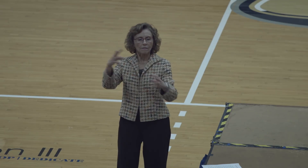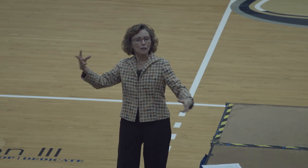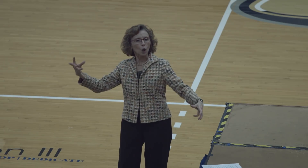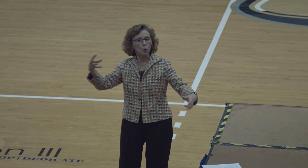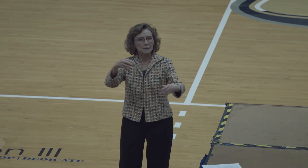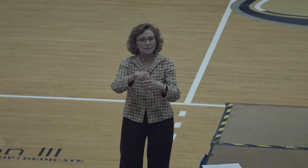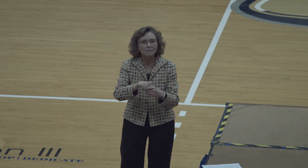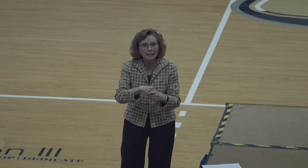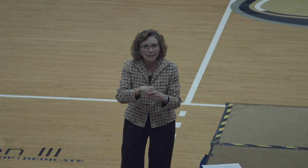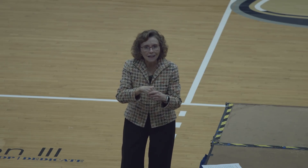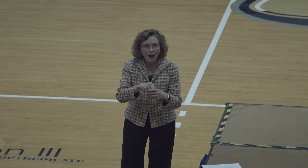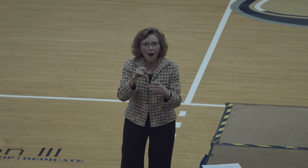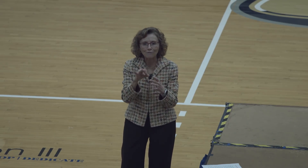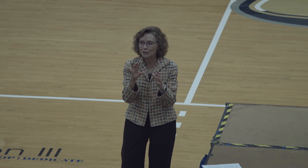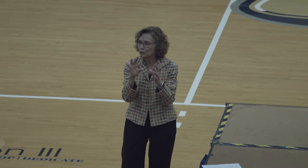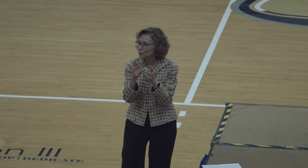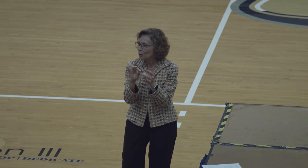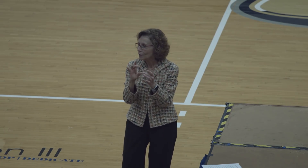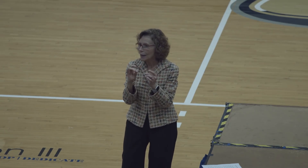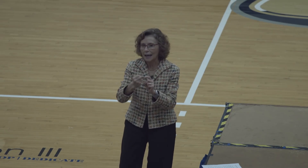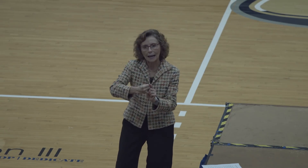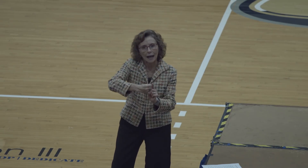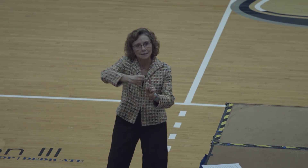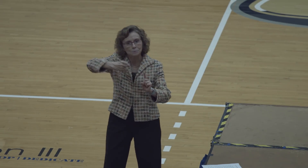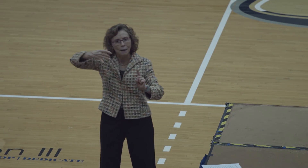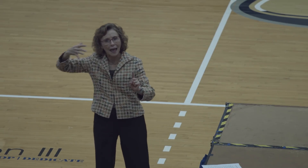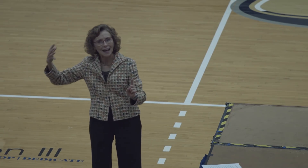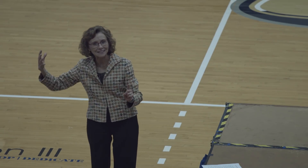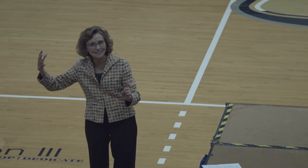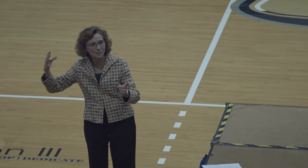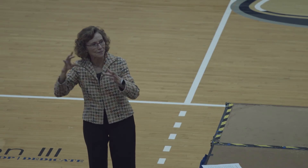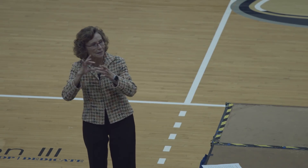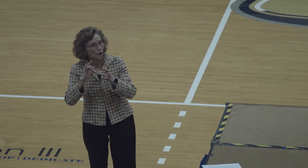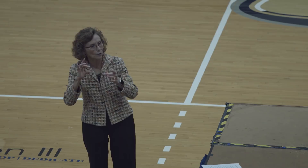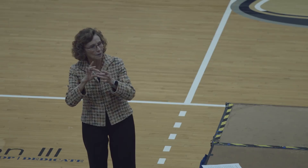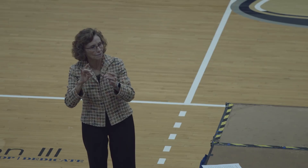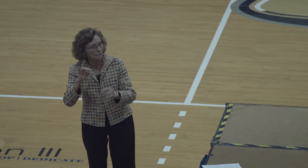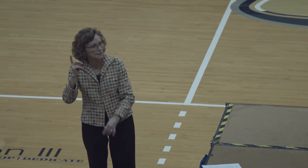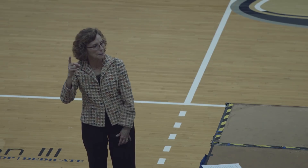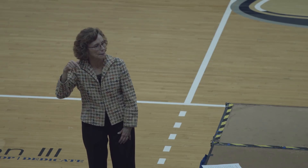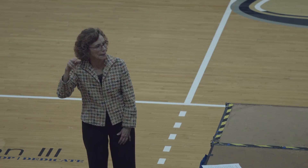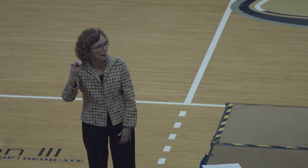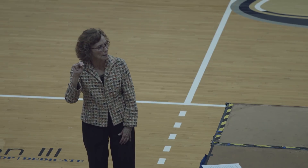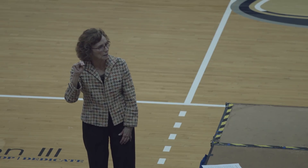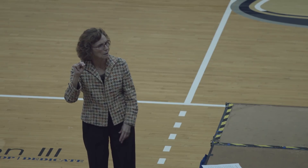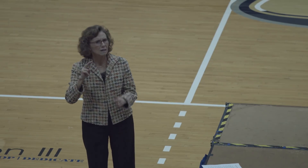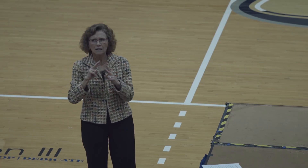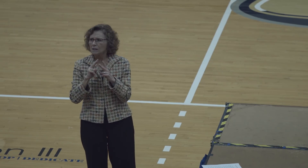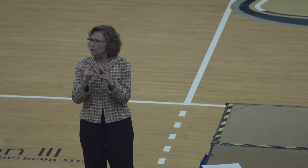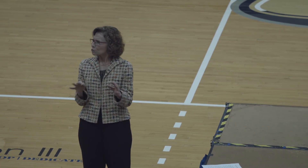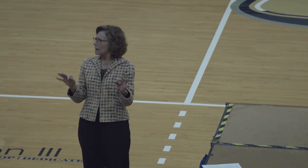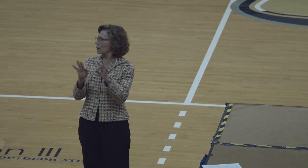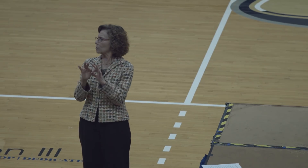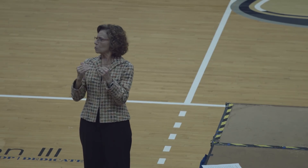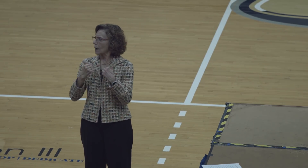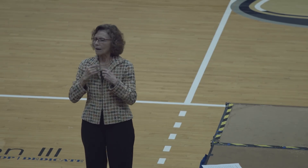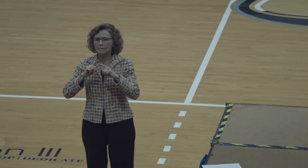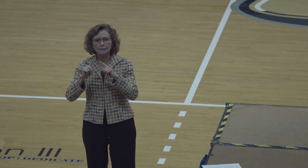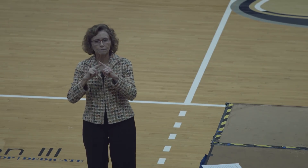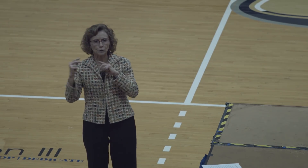Their stories increase the inclusivity of all stories and enhances